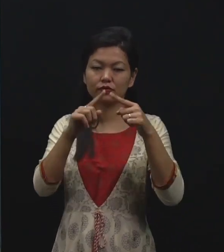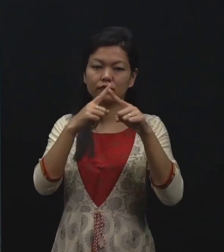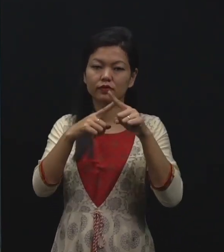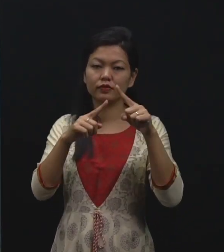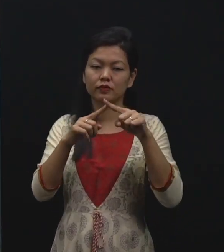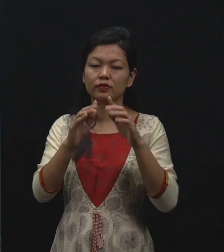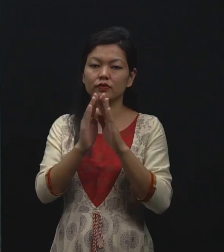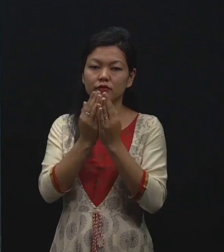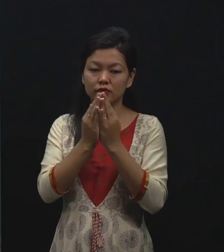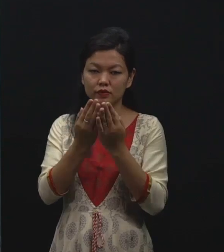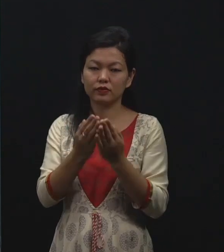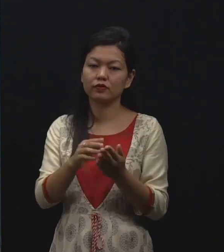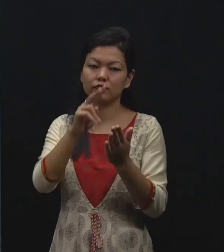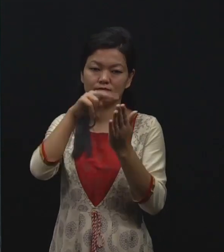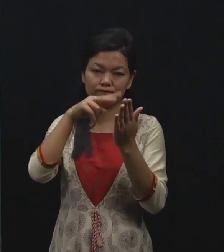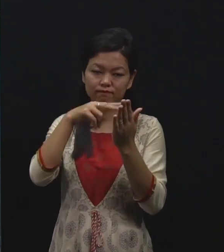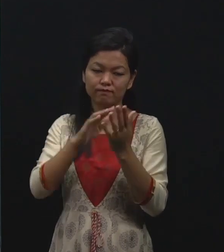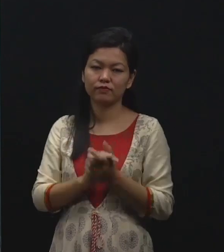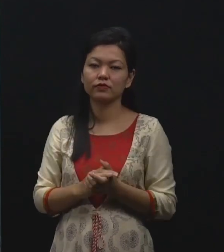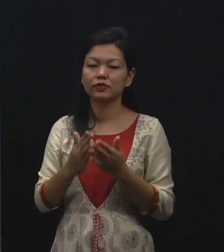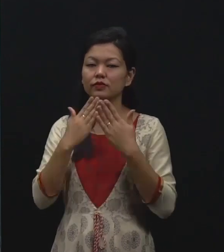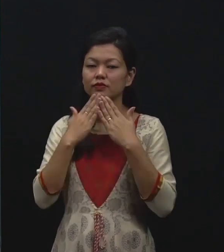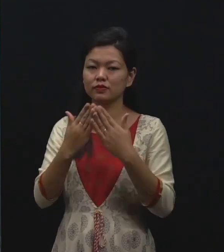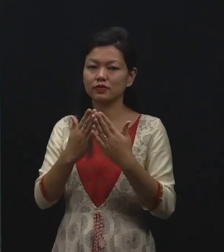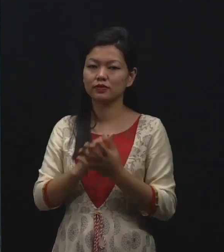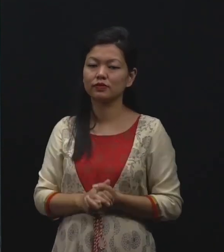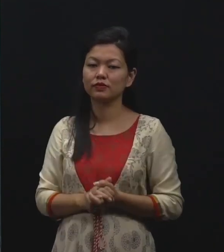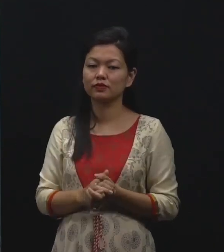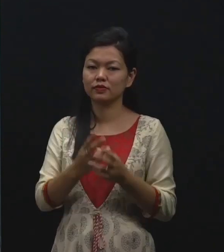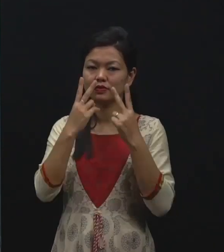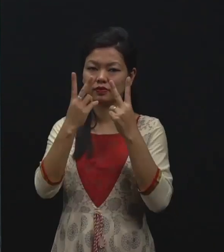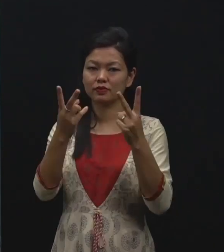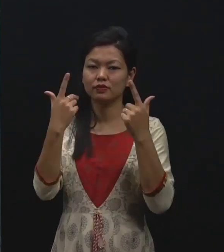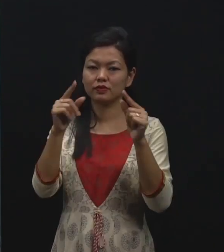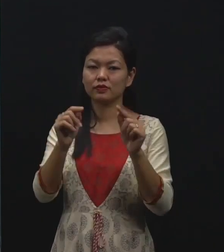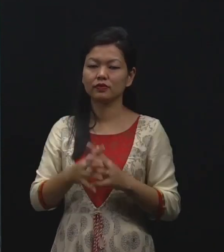need to remember, all right? So thank you very much. See you soon.